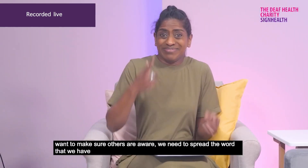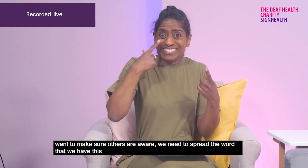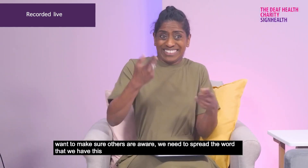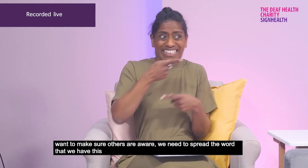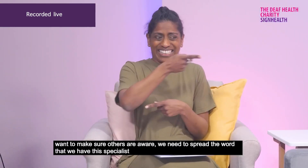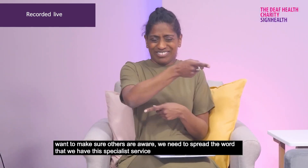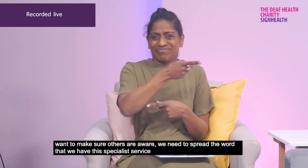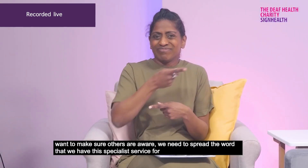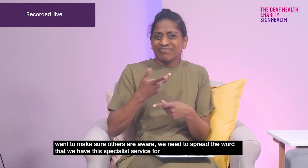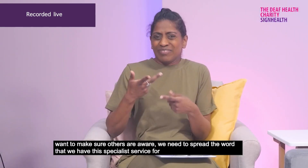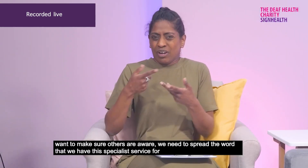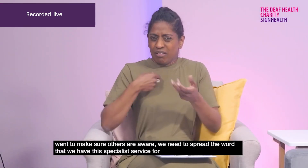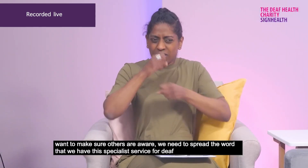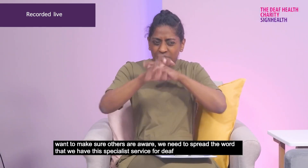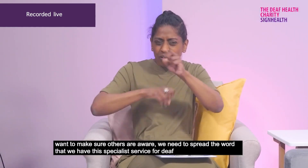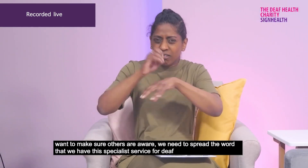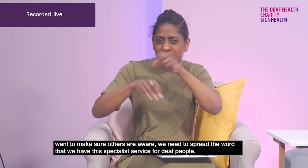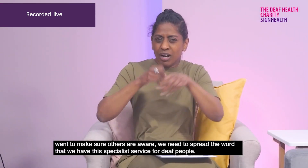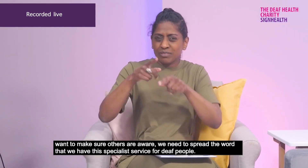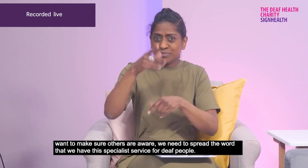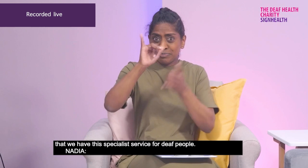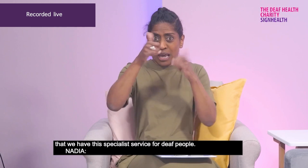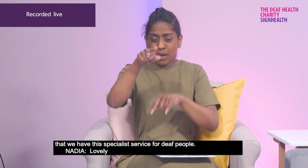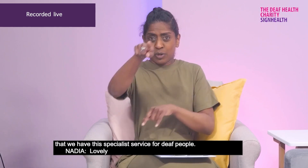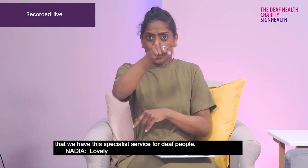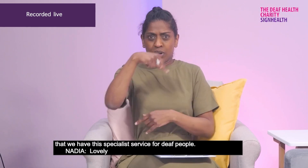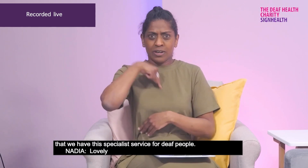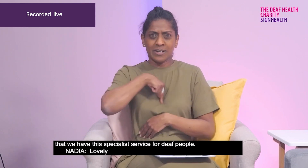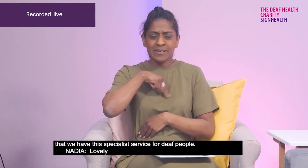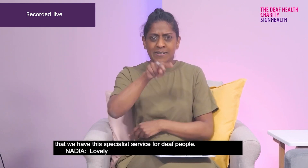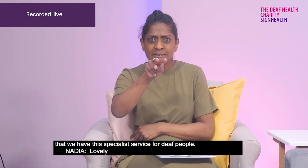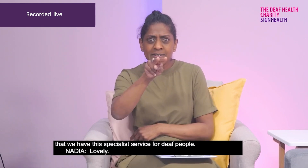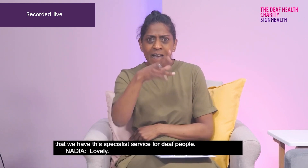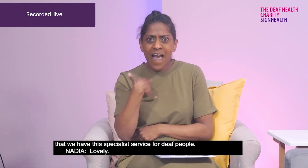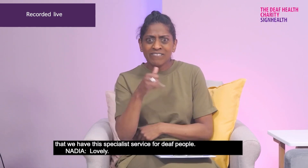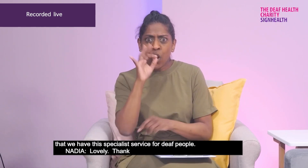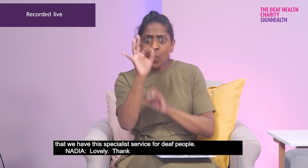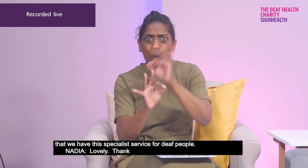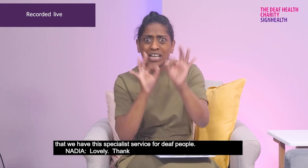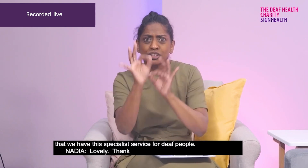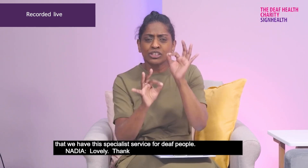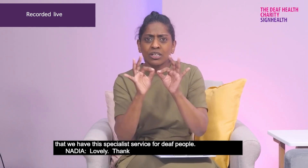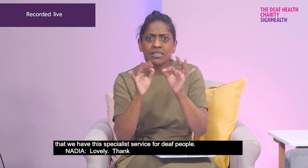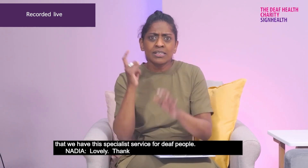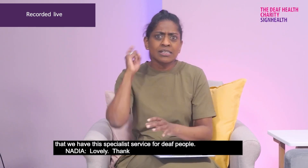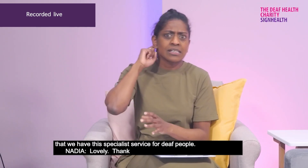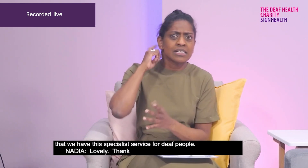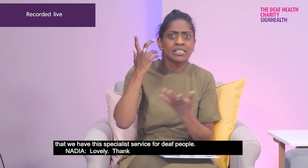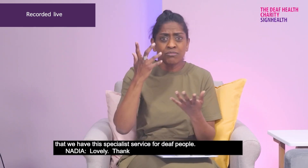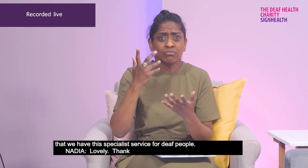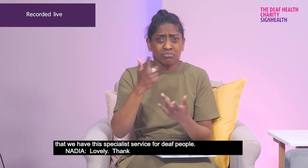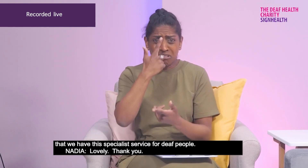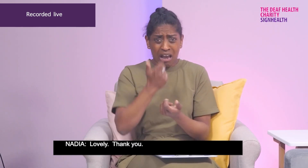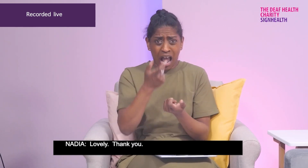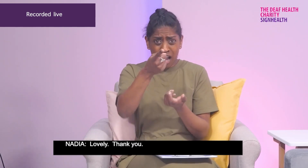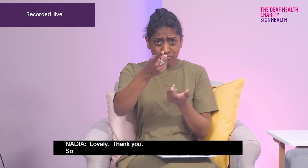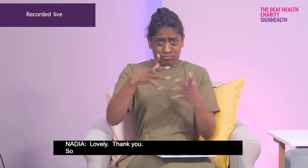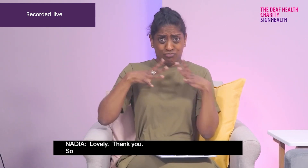we have this specialist service for deaf people. Oh, lovely. Thank you.